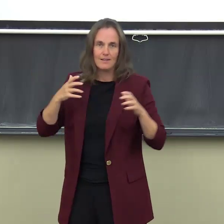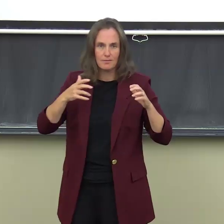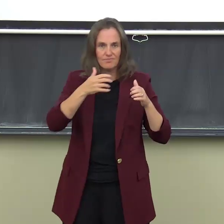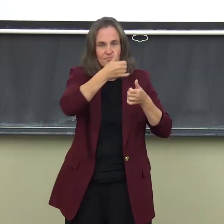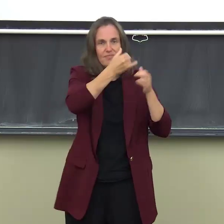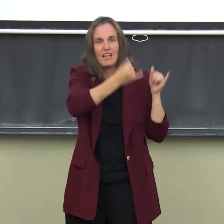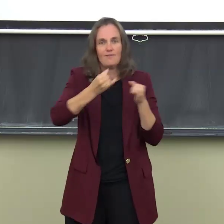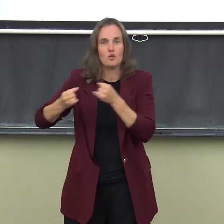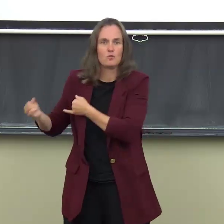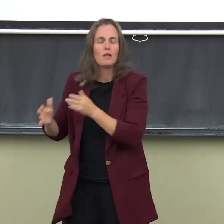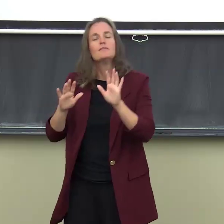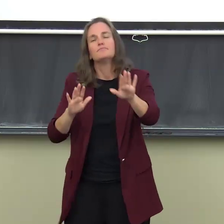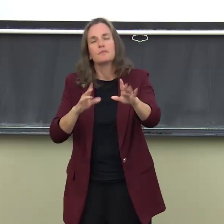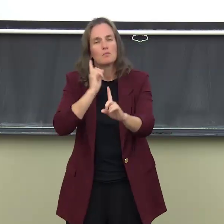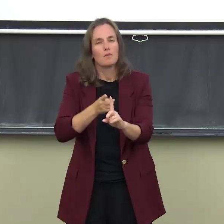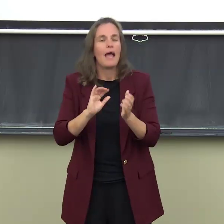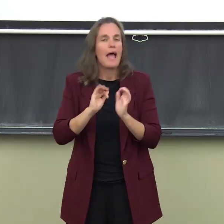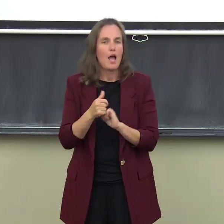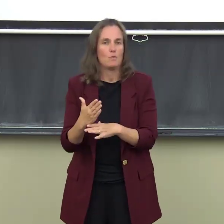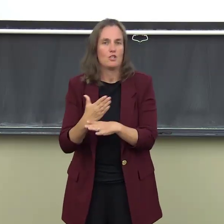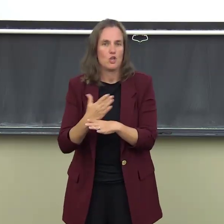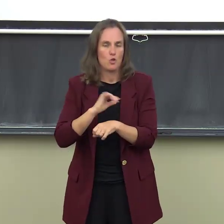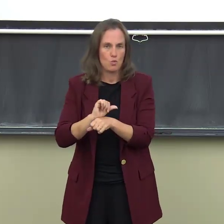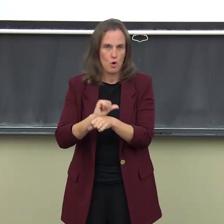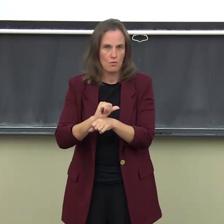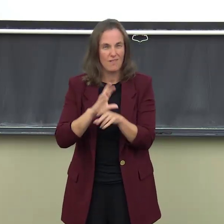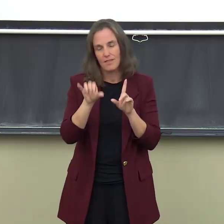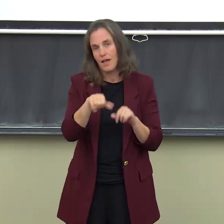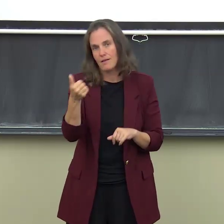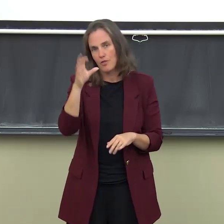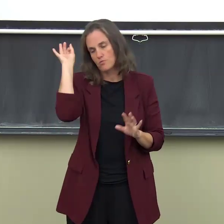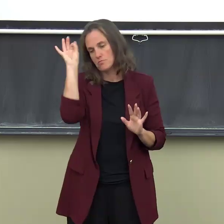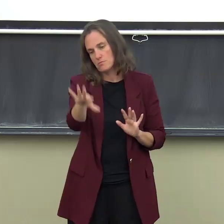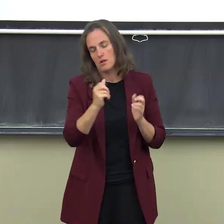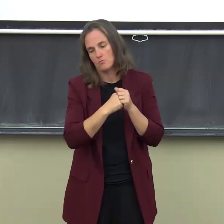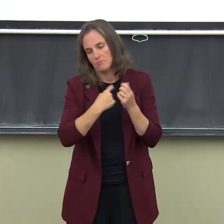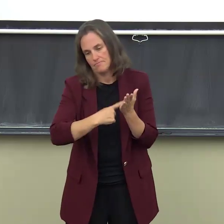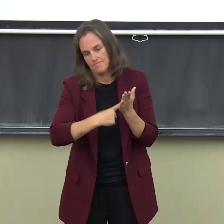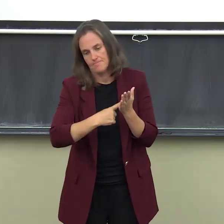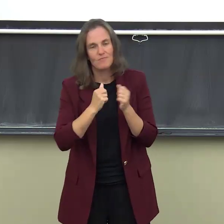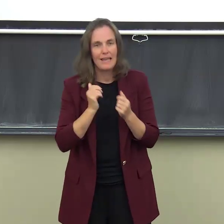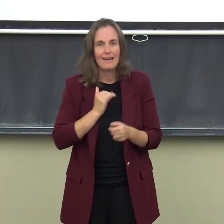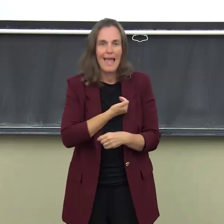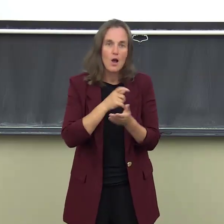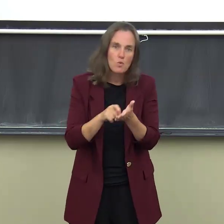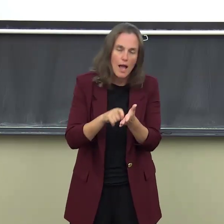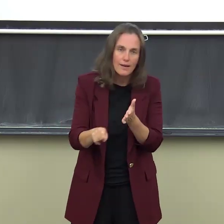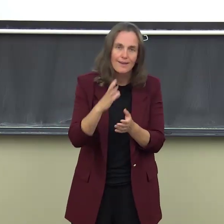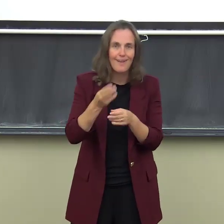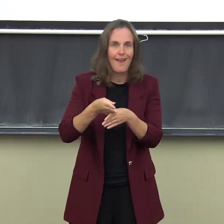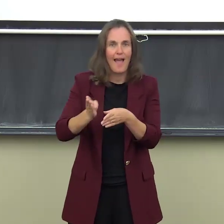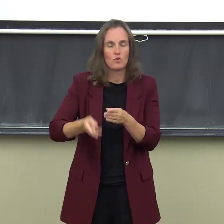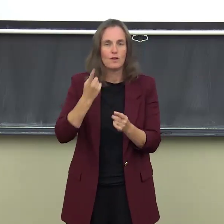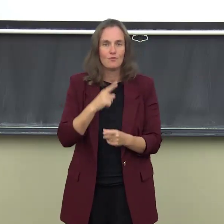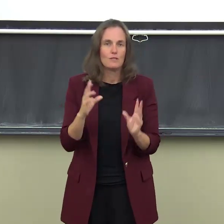share the work, I think is another piece of the thinking that I'd love to riff on a bit in our writing and our like outcomes from the